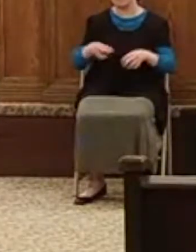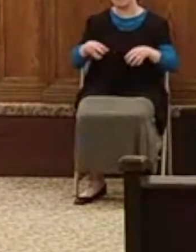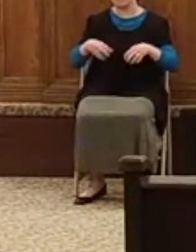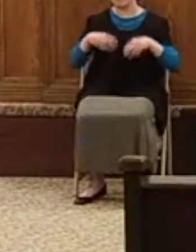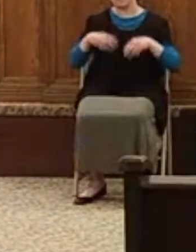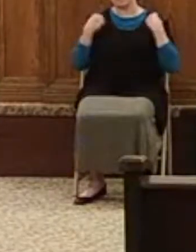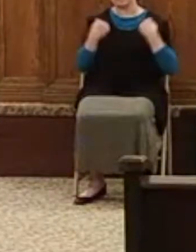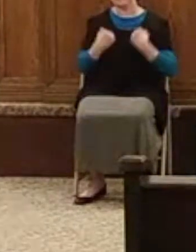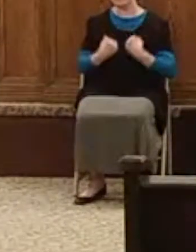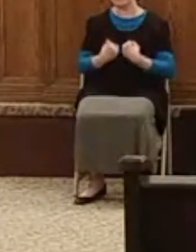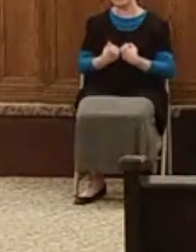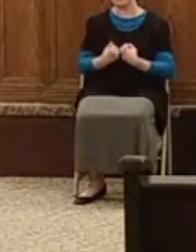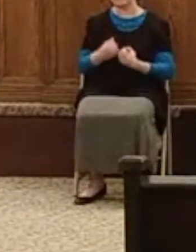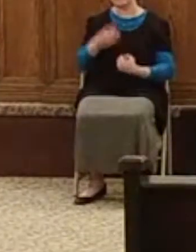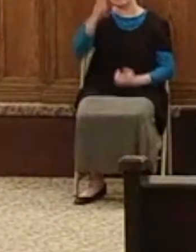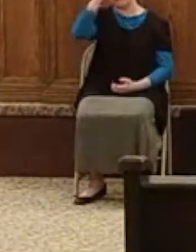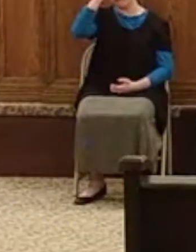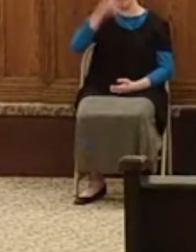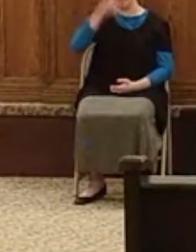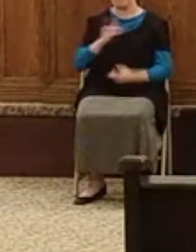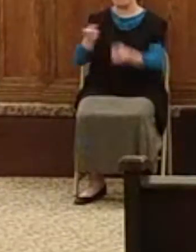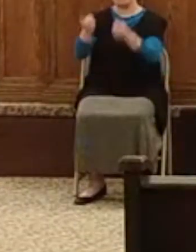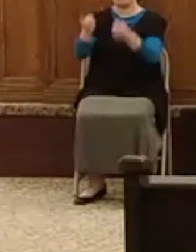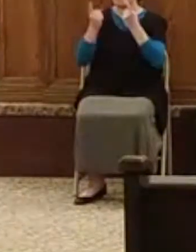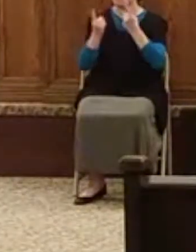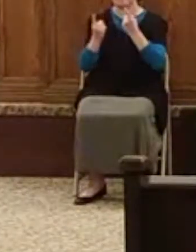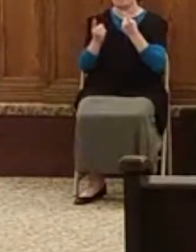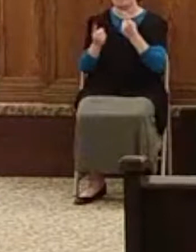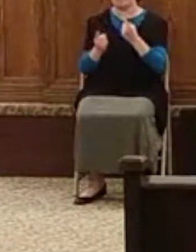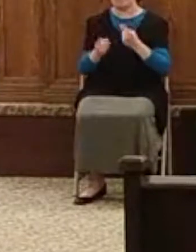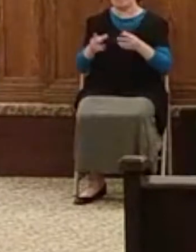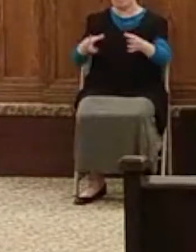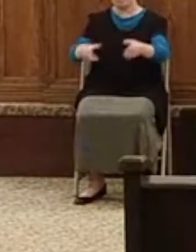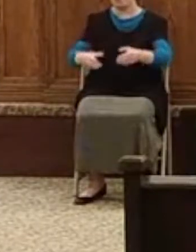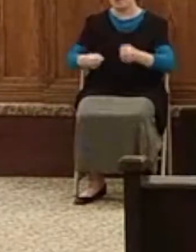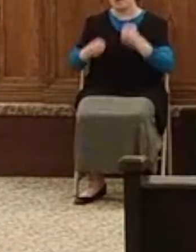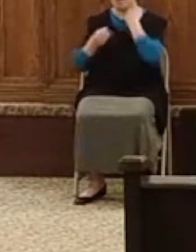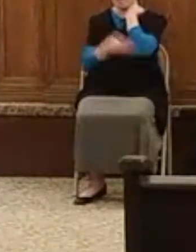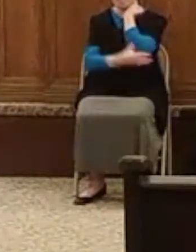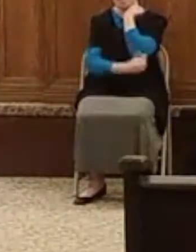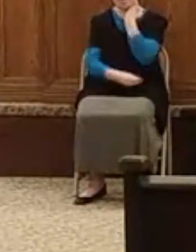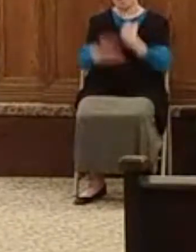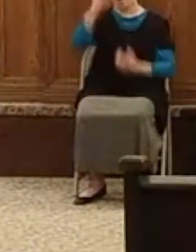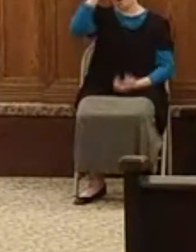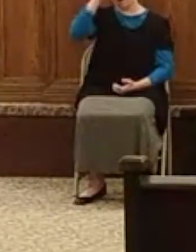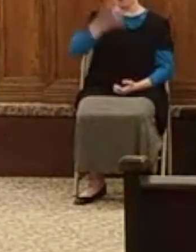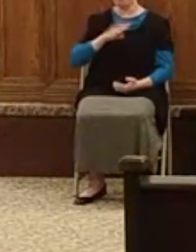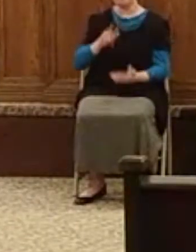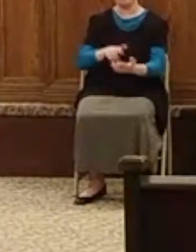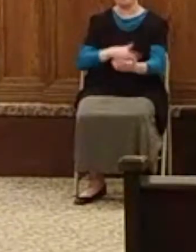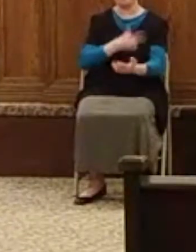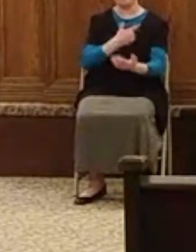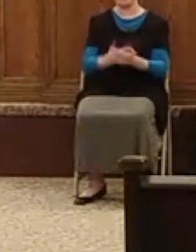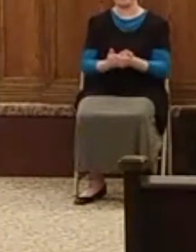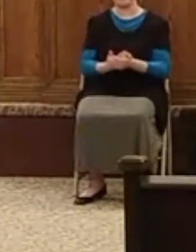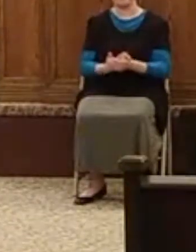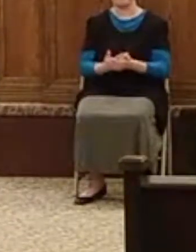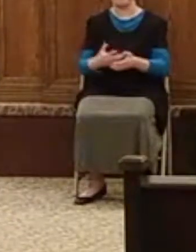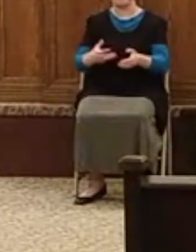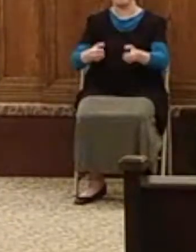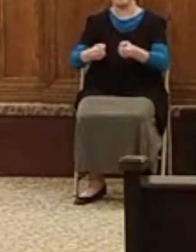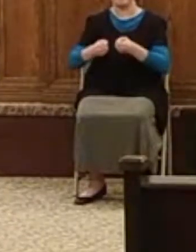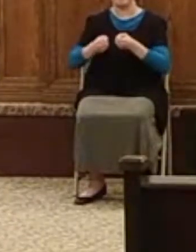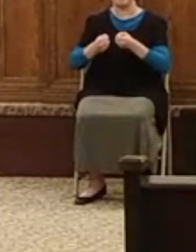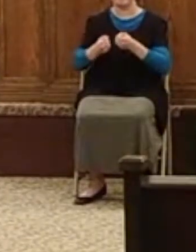dress for this wayfaring man that was come unto him, but took the poor man's lamb and dressed it for